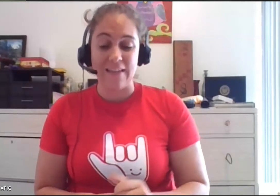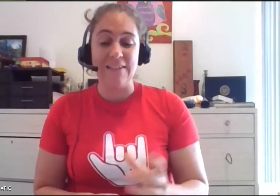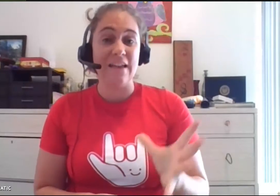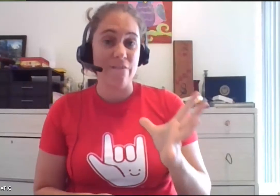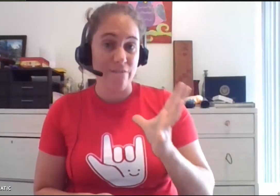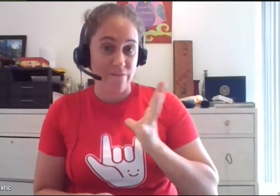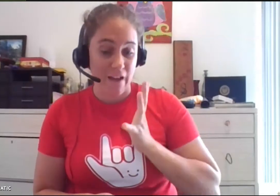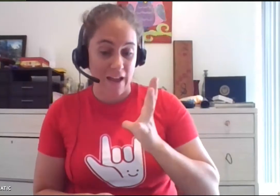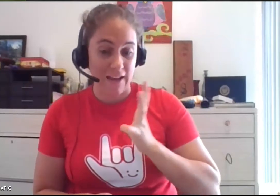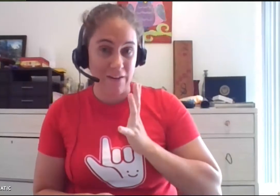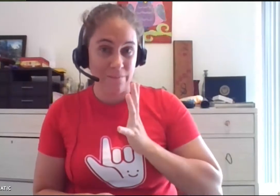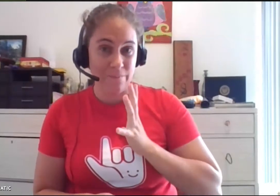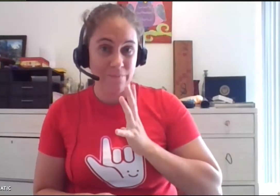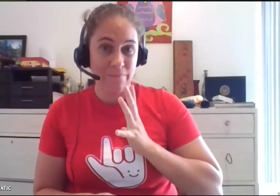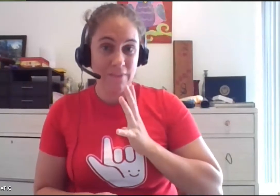feelings. Fine.